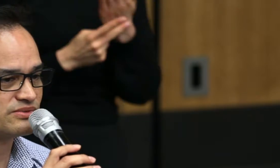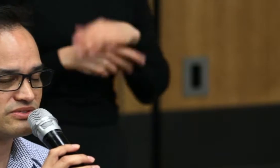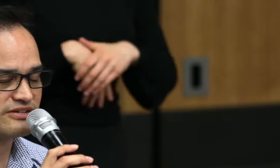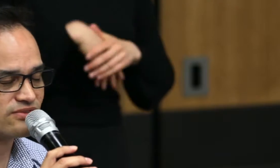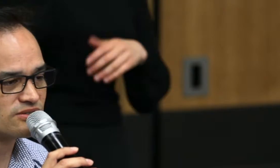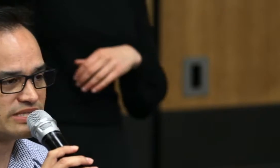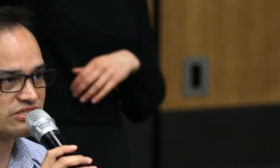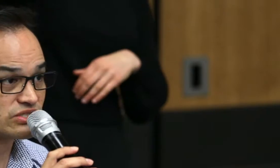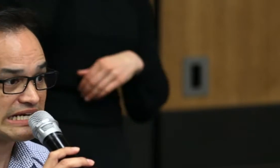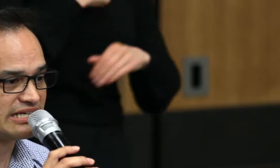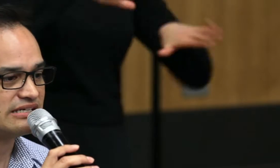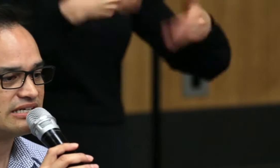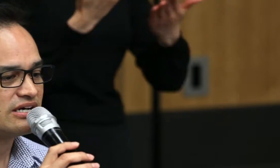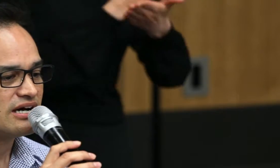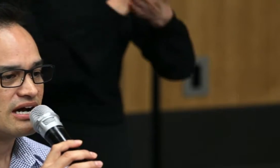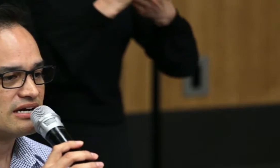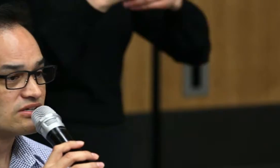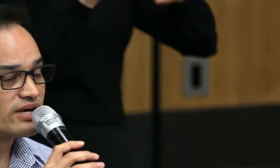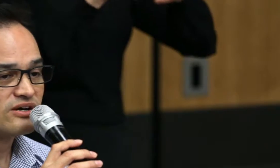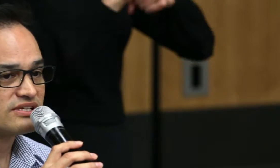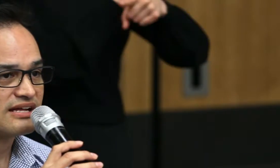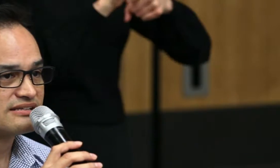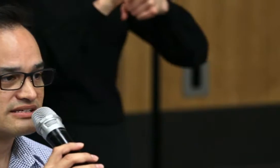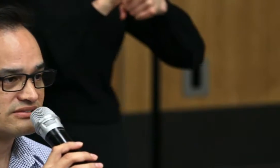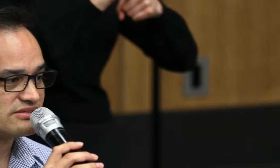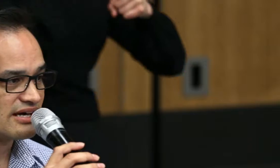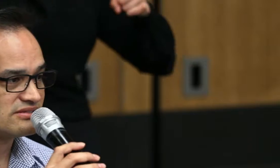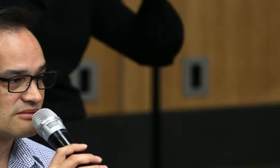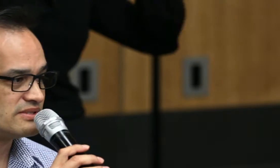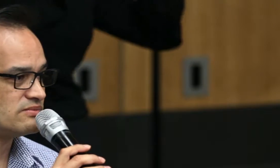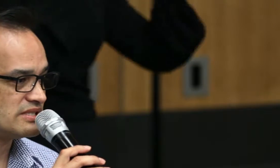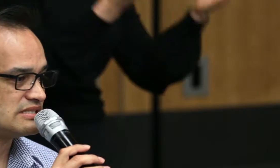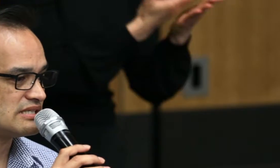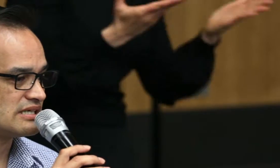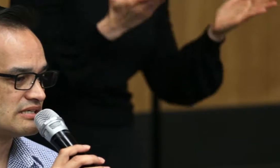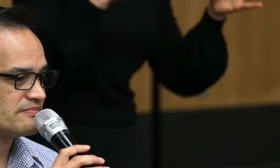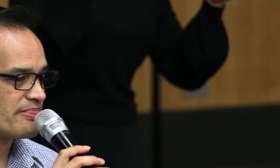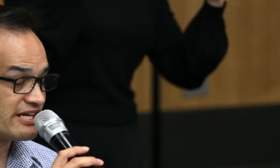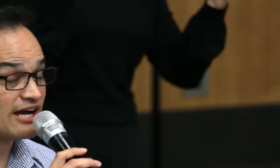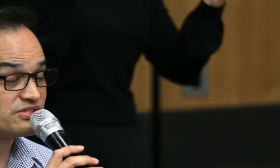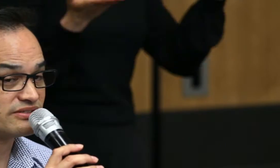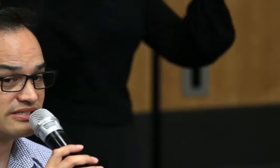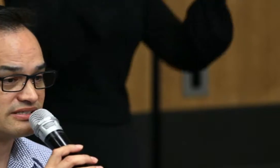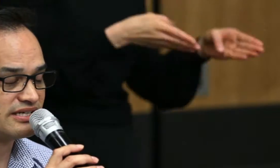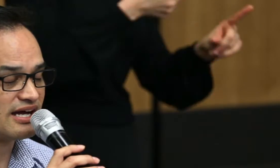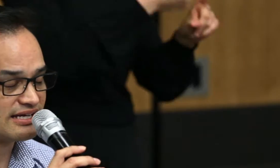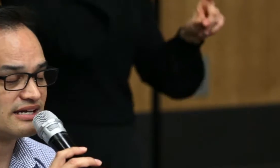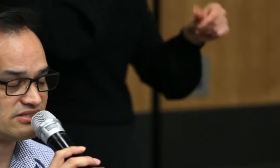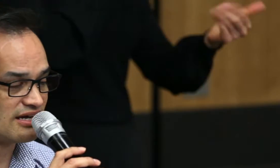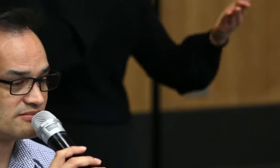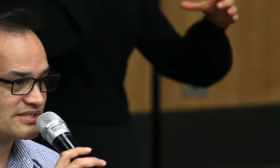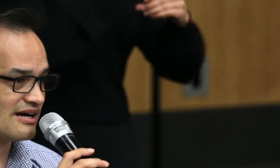the idea was to do a 4-week training going over a lot of the things that someone would encounter in